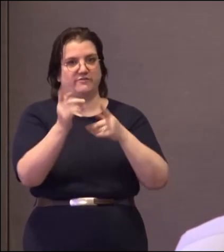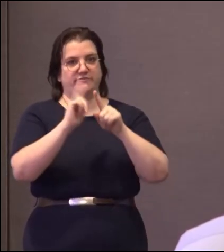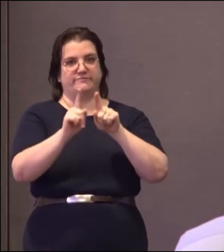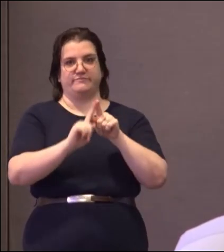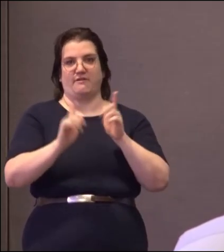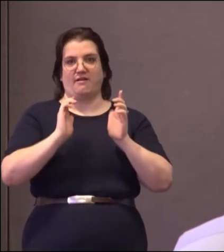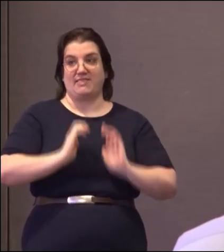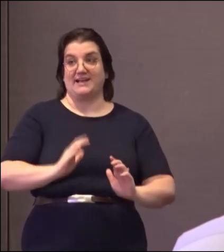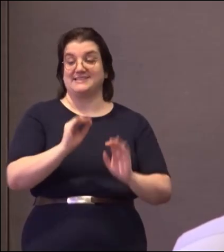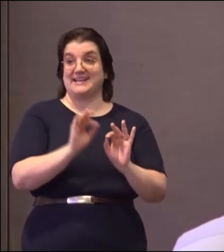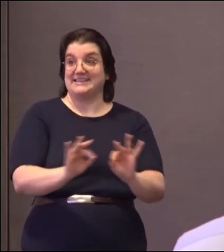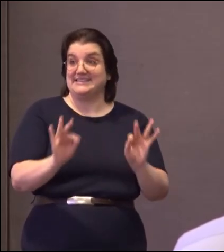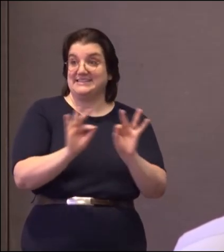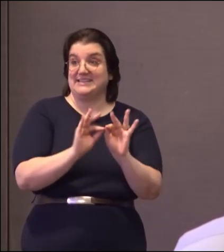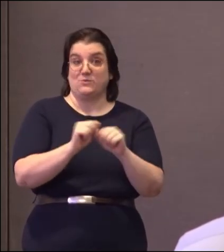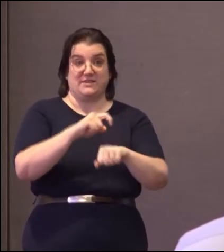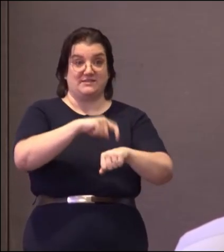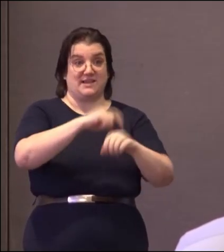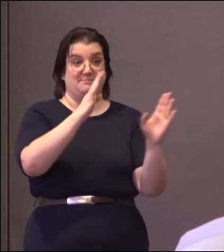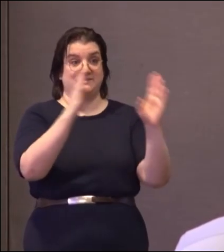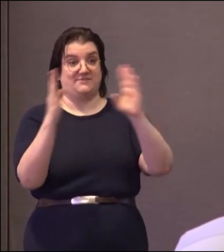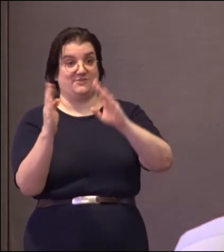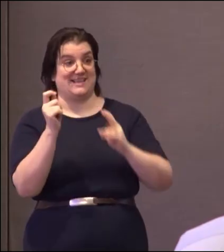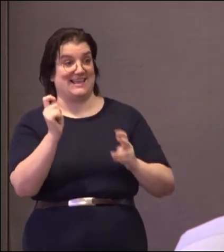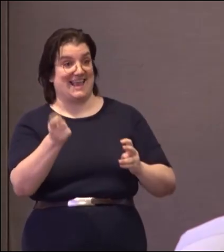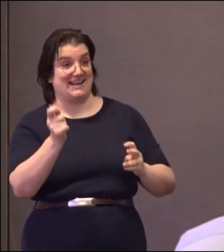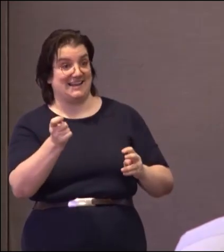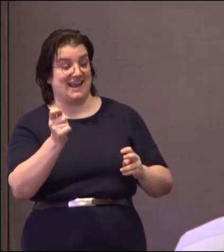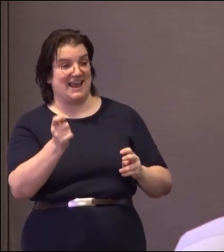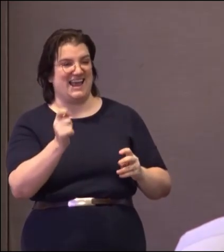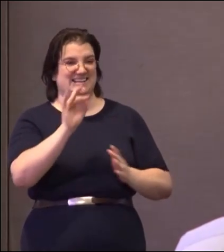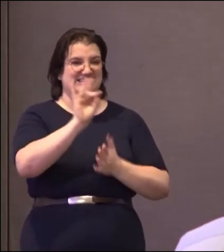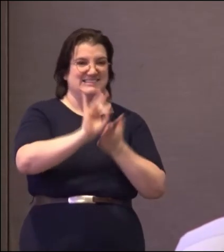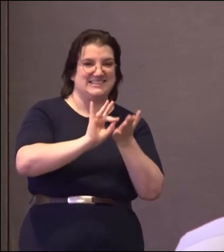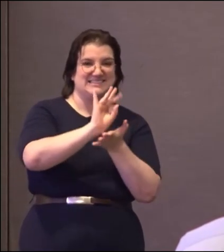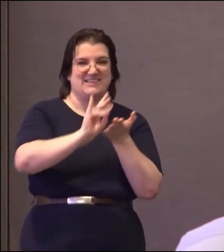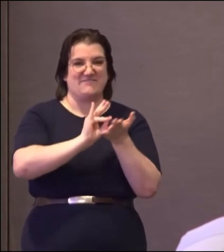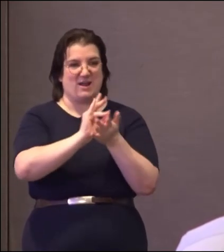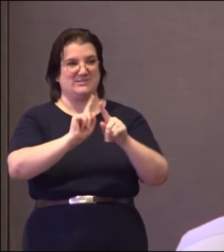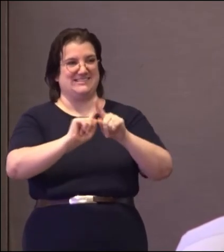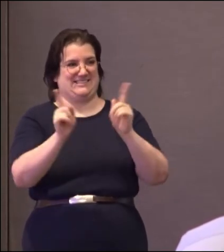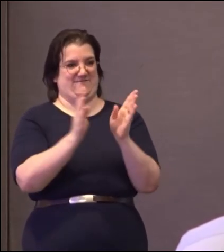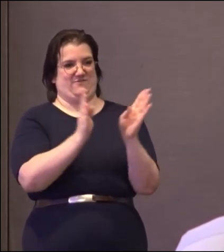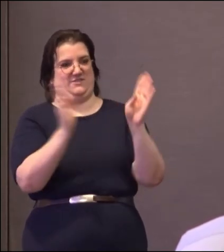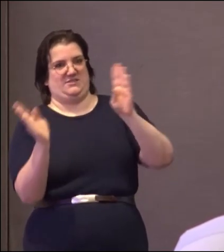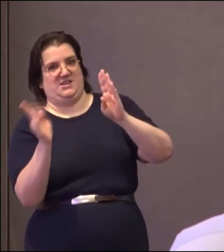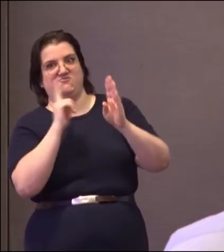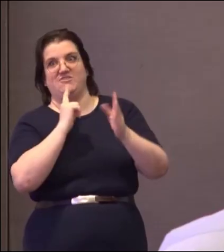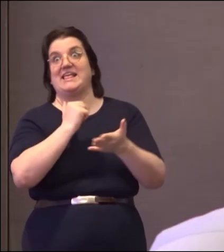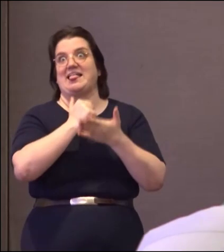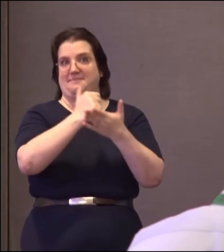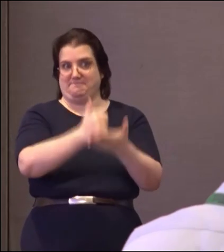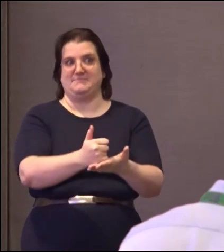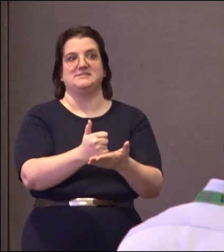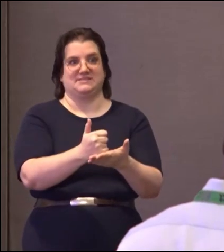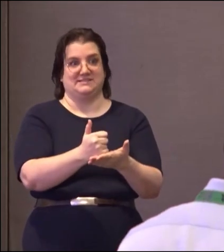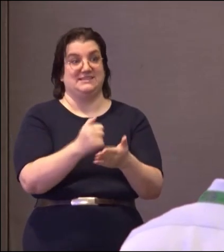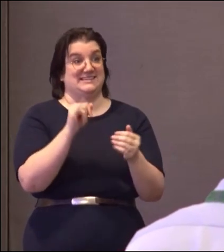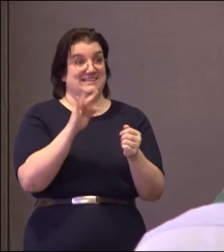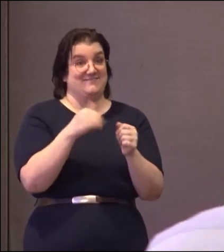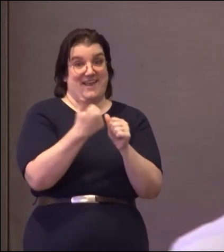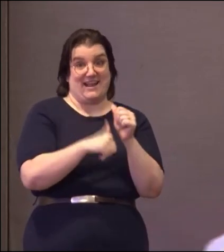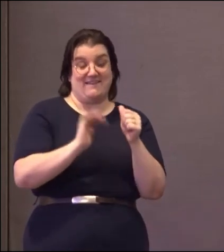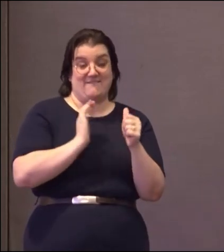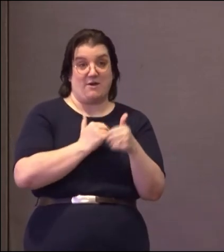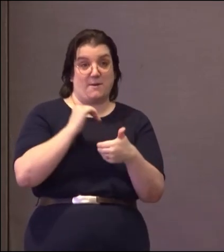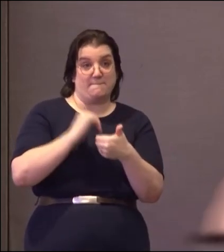And the key thing is, with the time difference in Kenya of 8 or 7 hours, it really helps. And if any of our